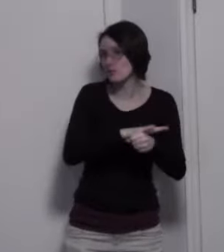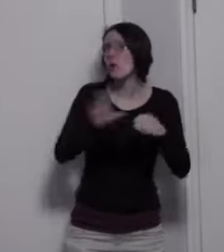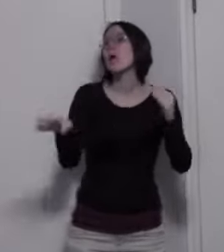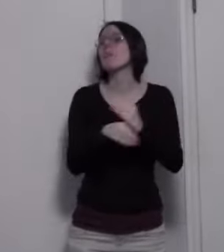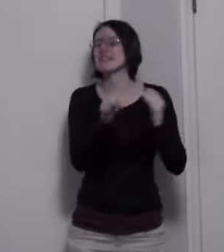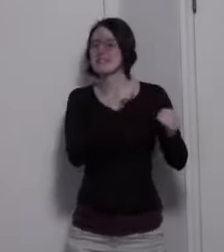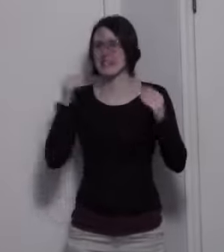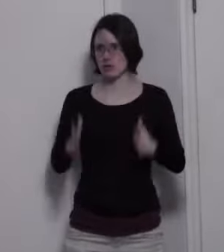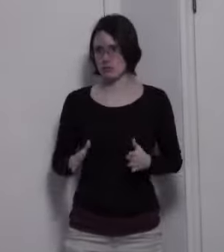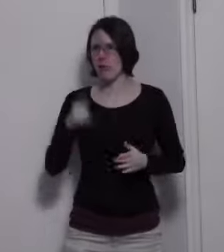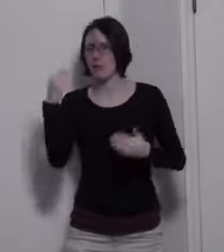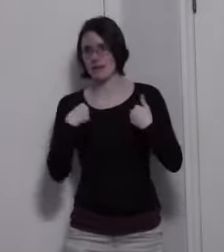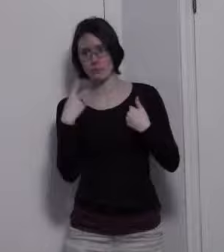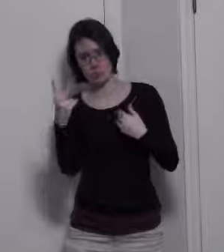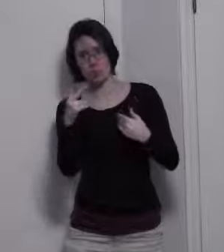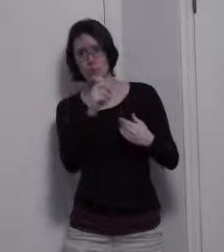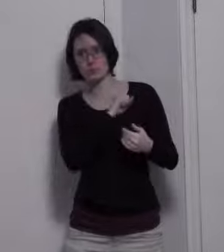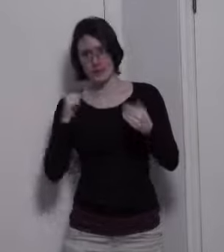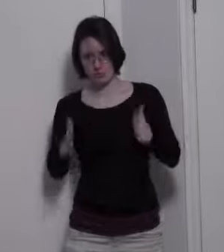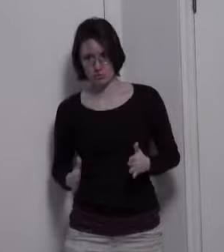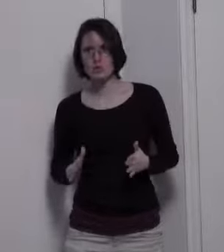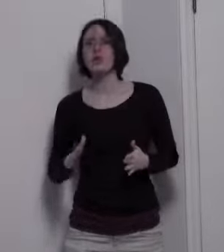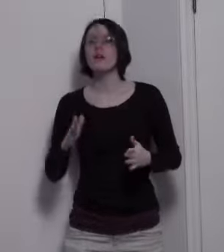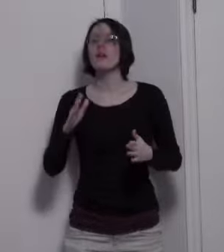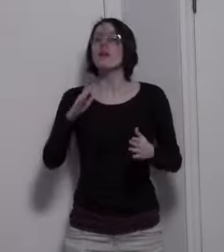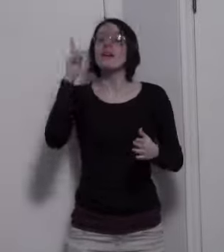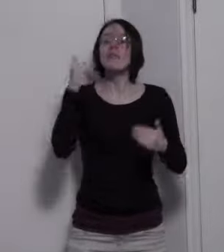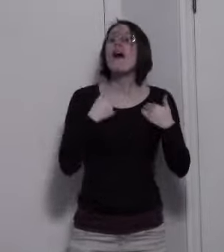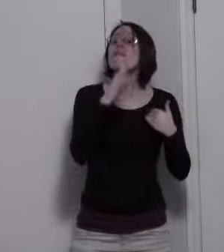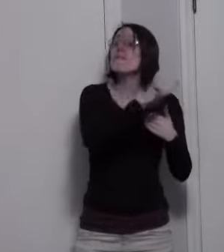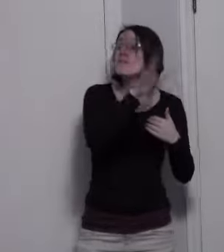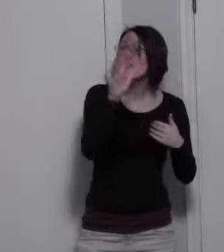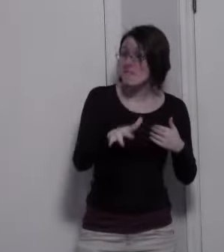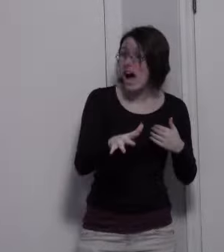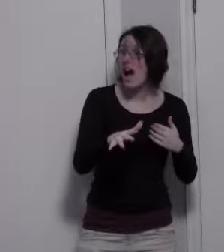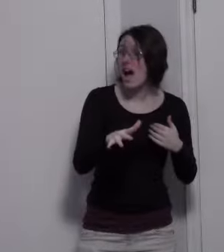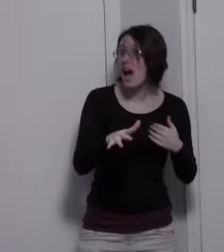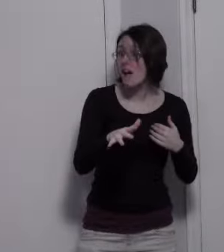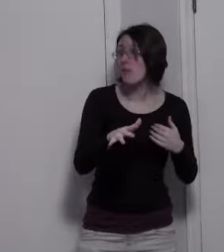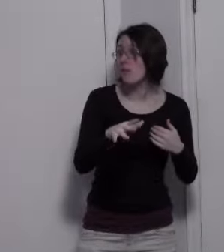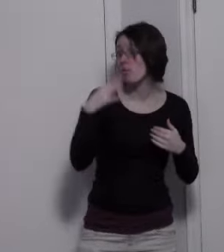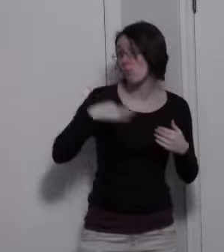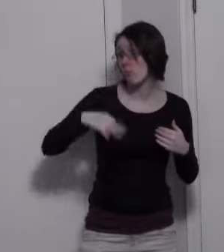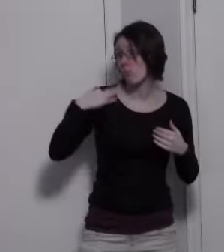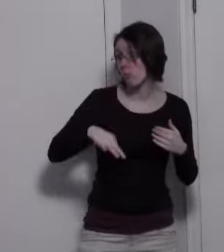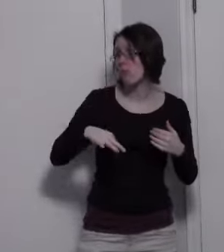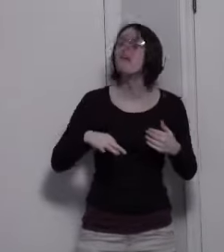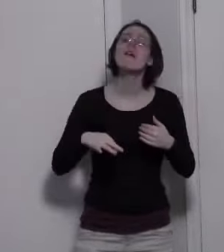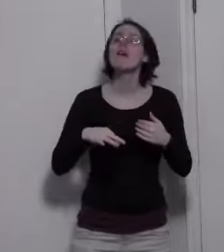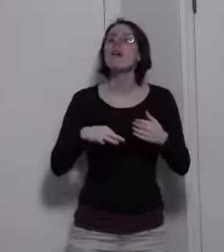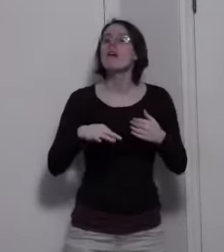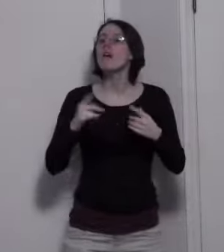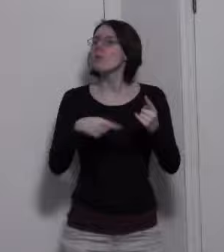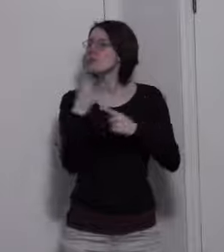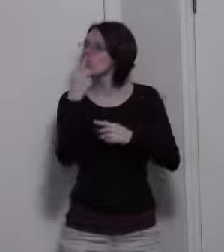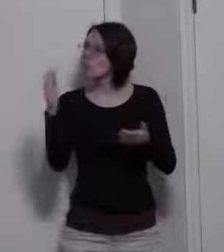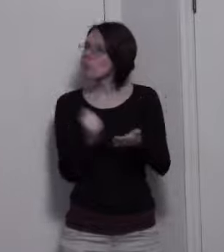15 electors, while California has 55. When a candidate wins the voting in a state, they win